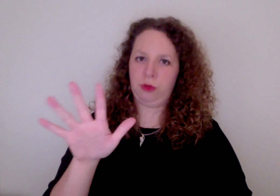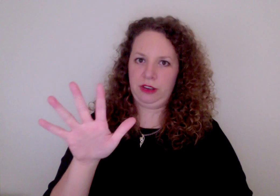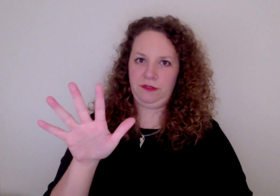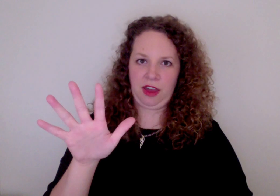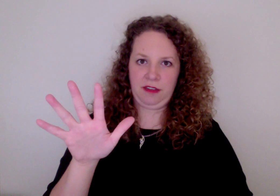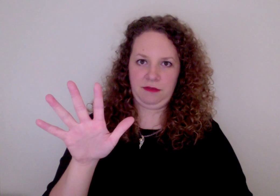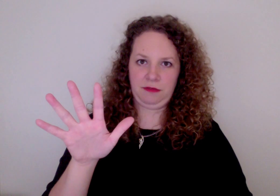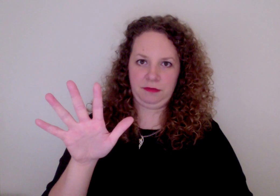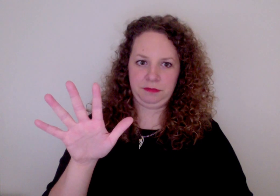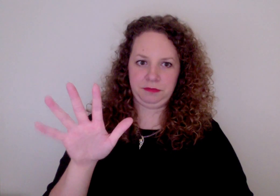25.